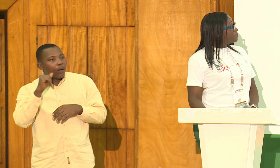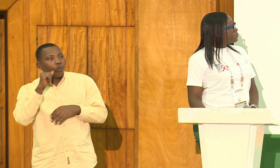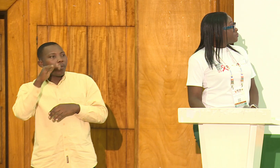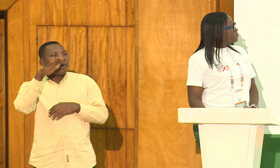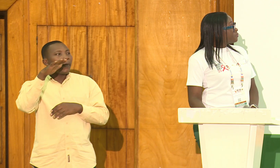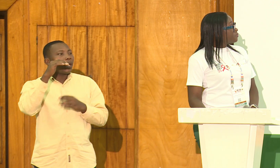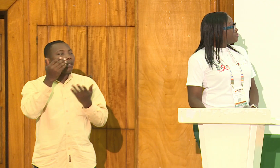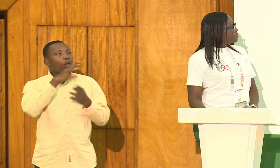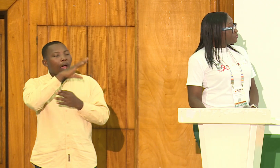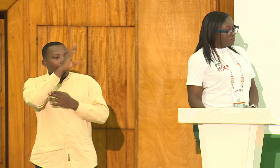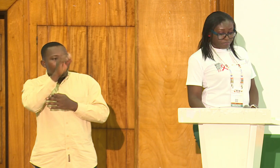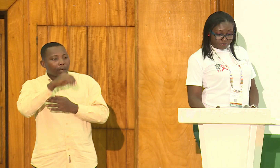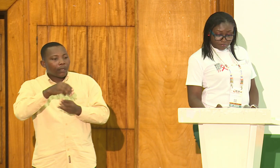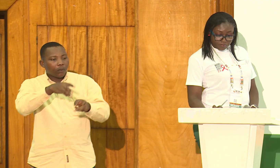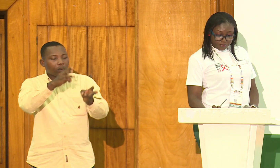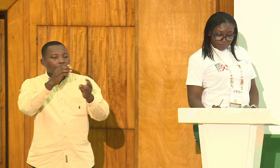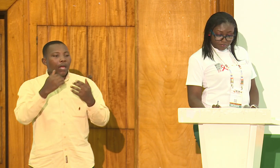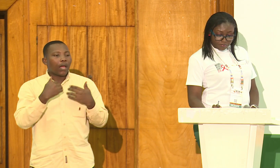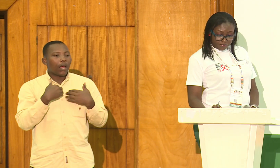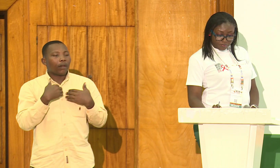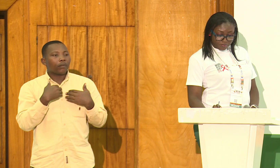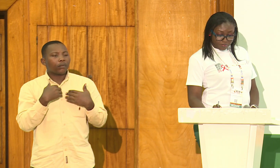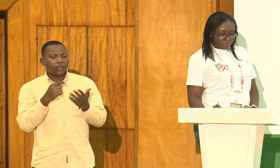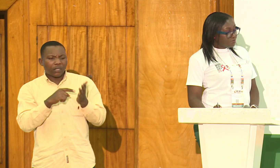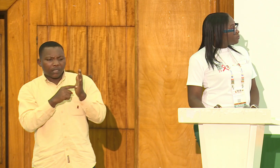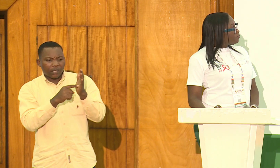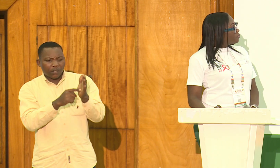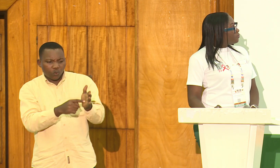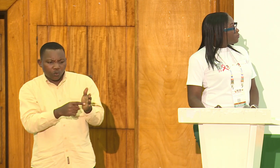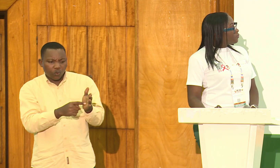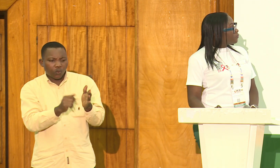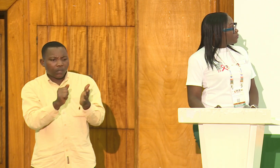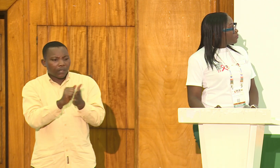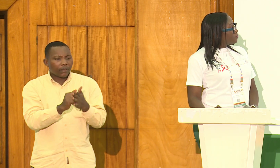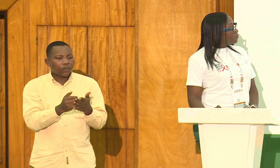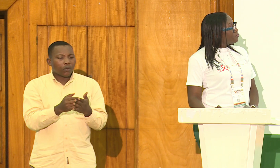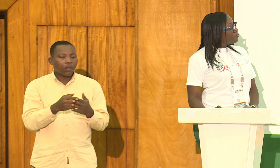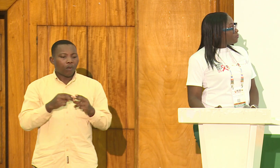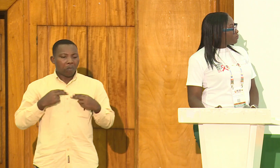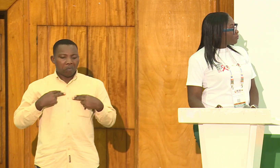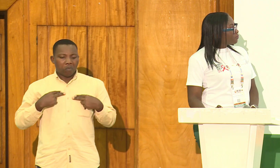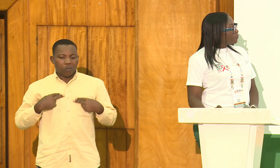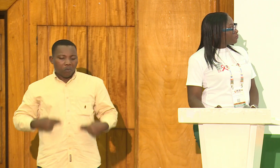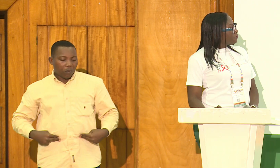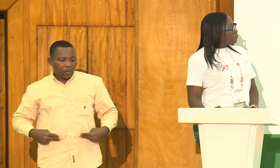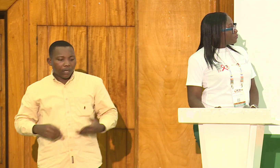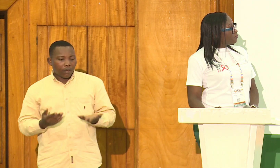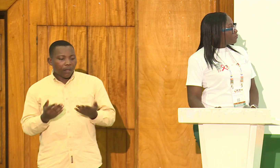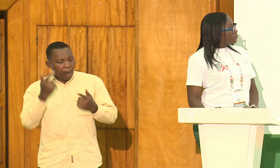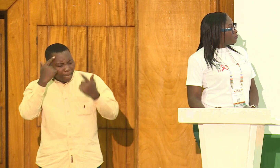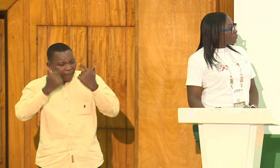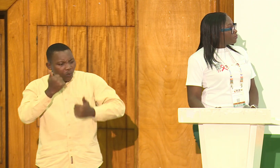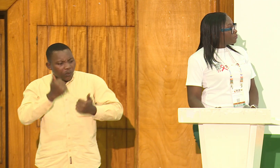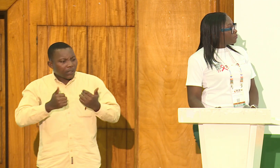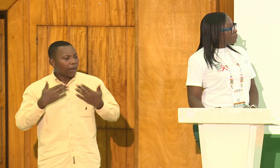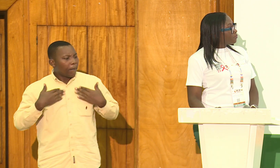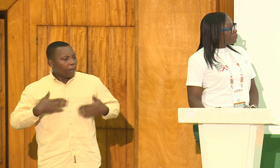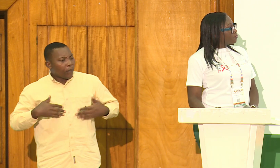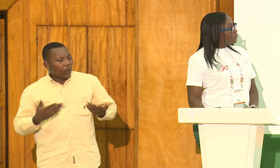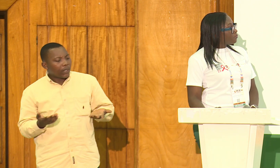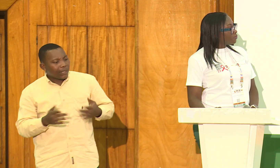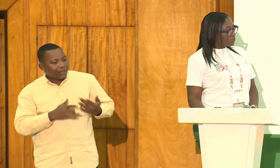African descent is considered healthy because the body type is different. But there's actually a really nice